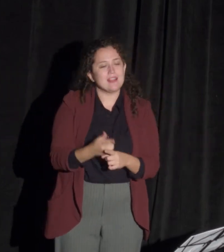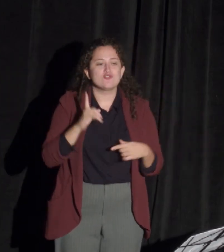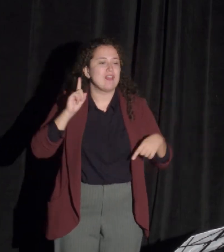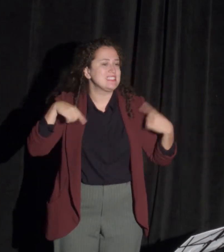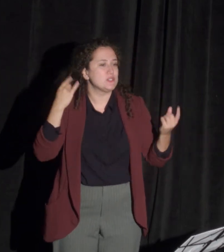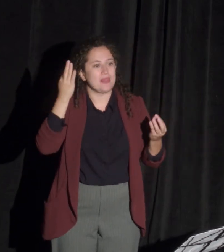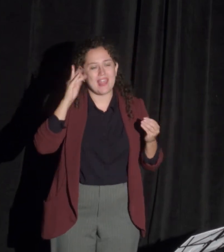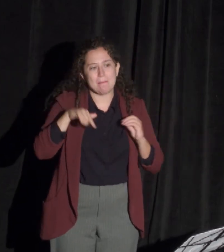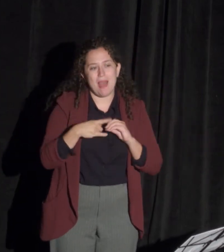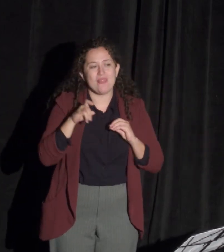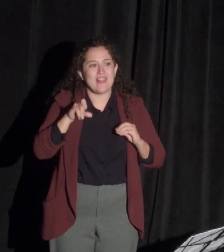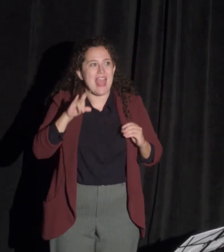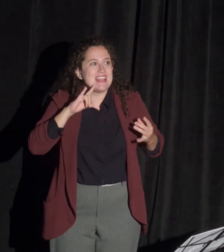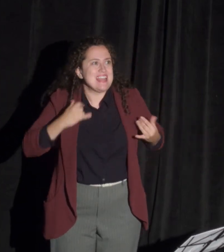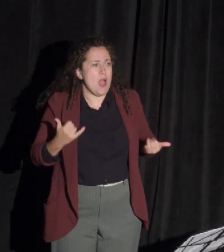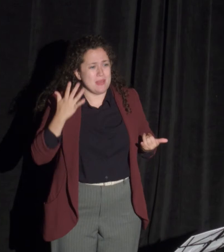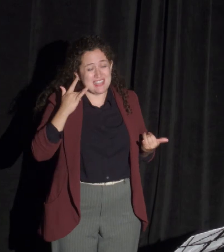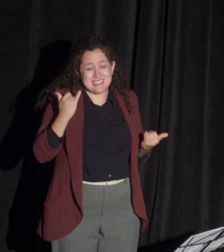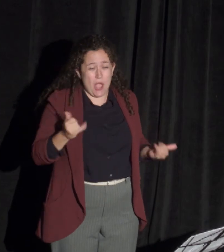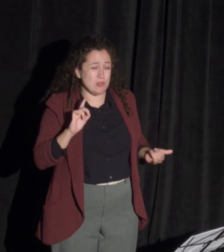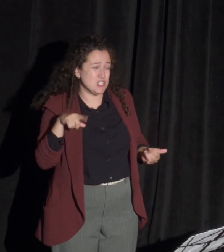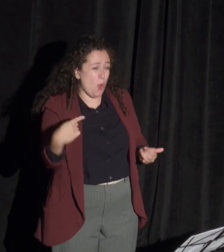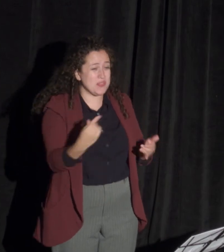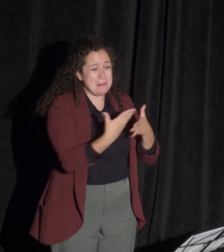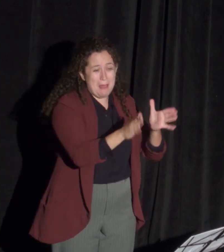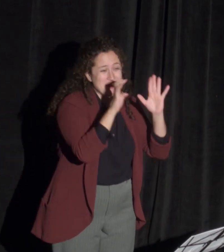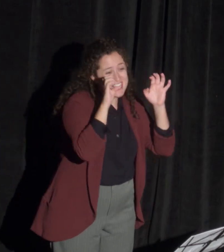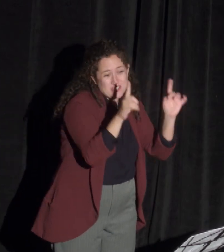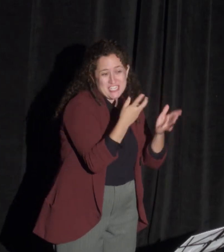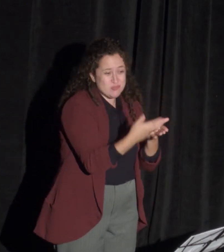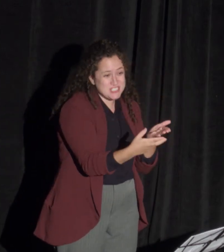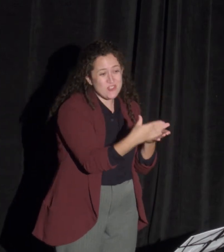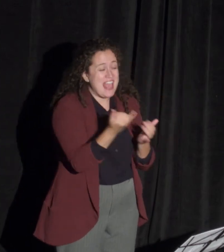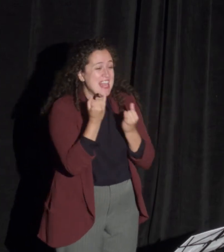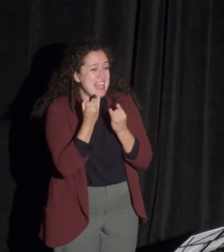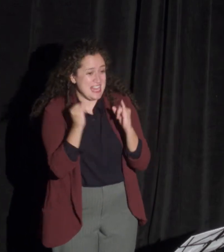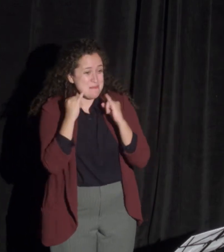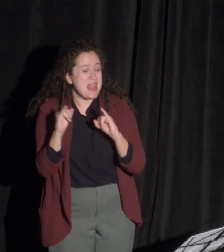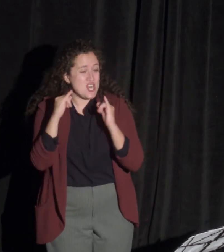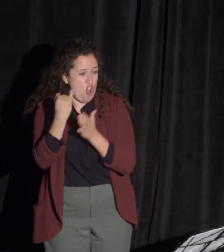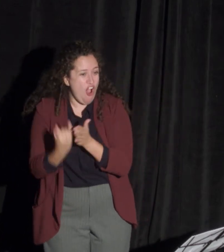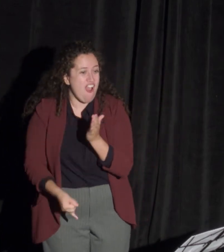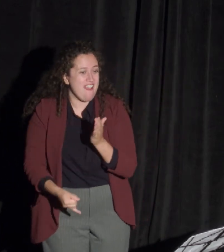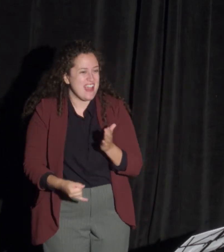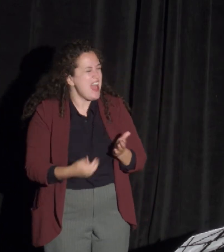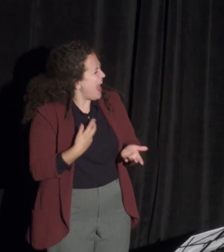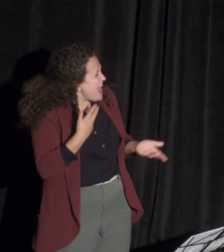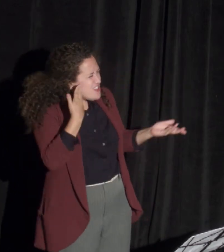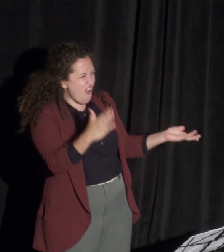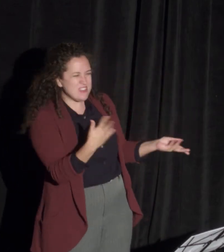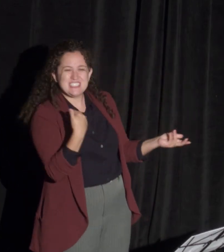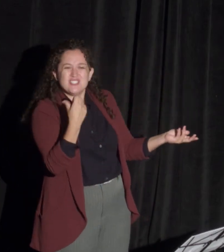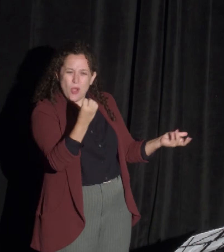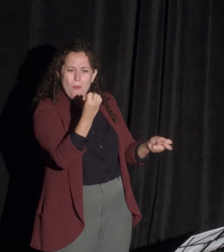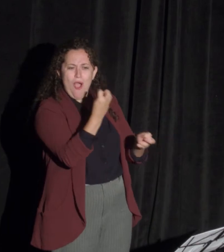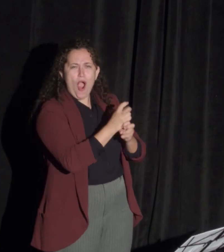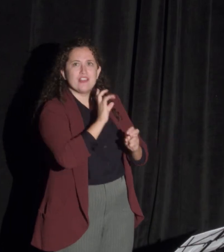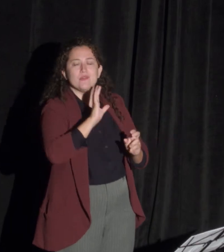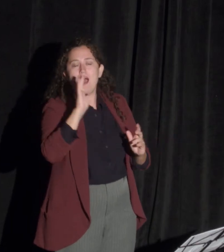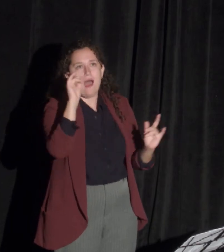independent art and public education resources. What happened? I don't know, it's so hard to imagine, but all